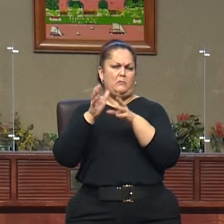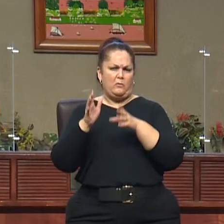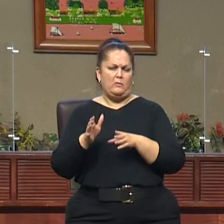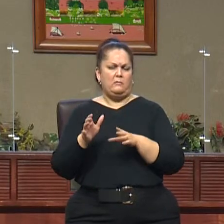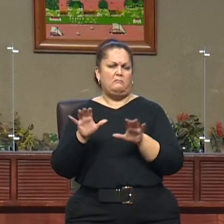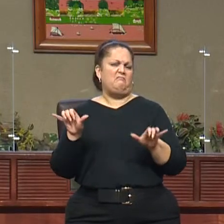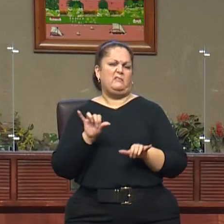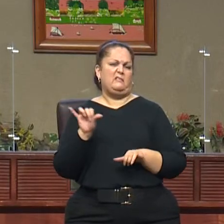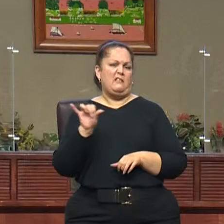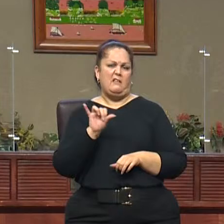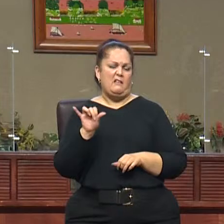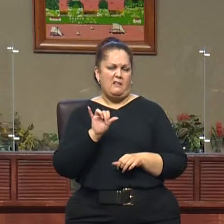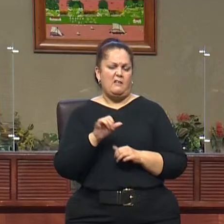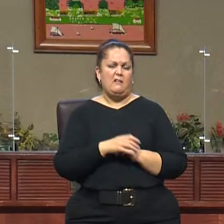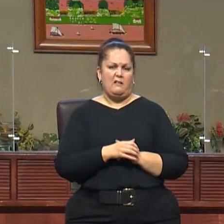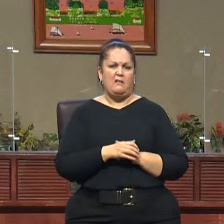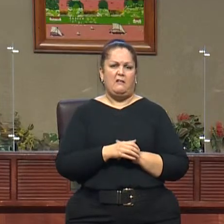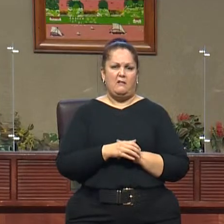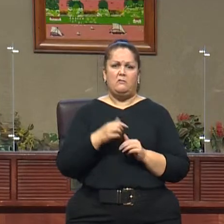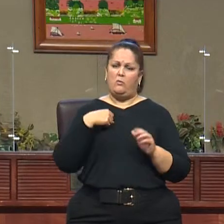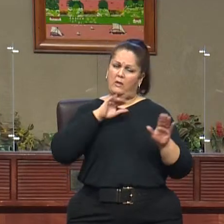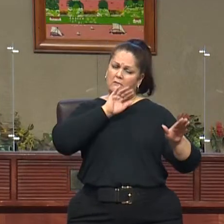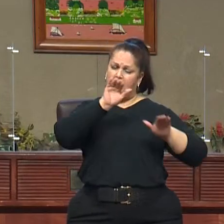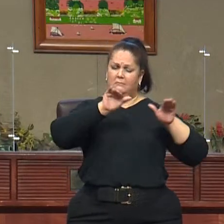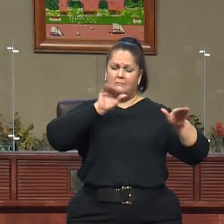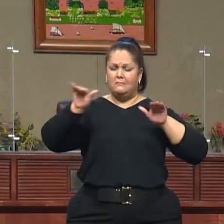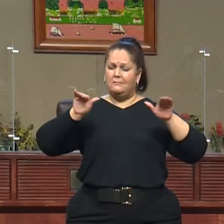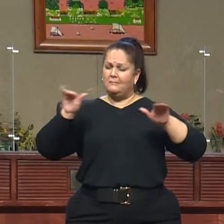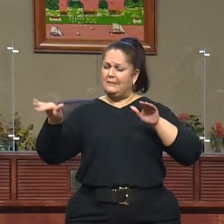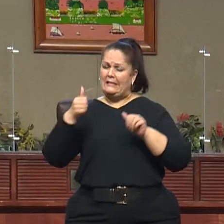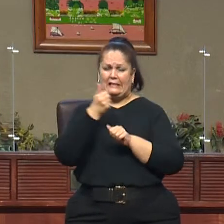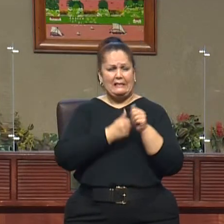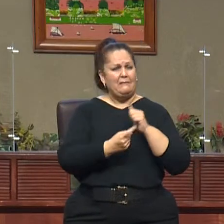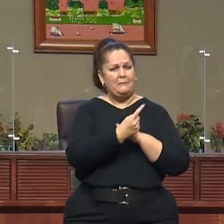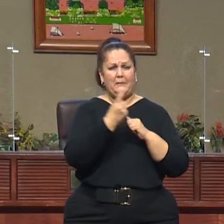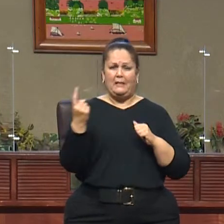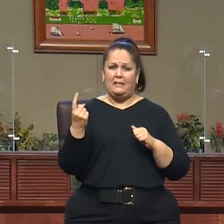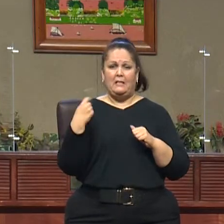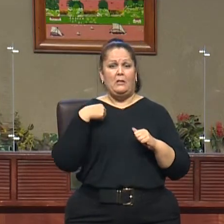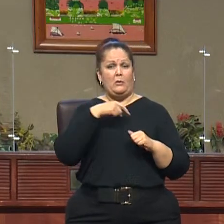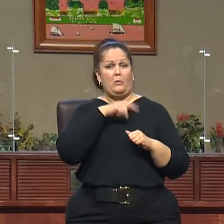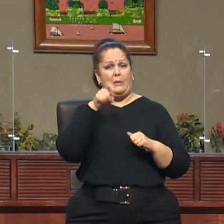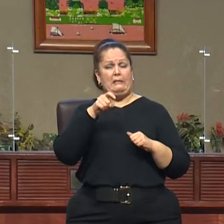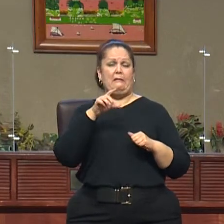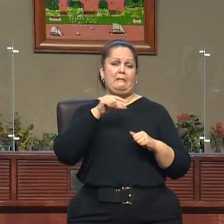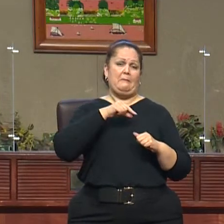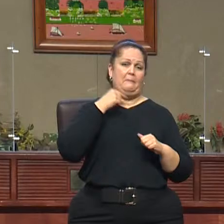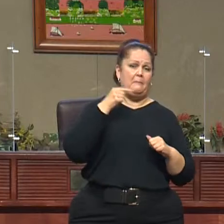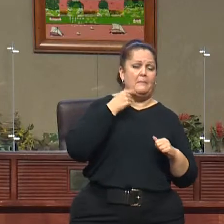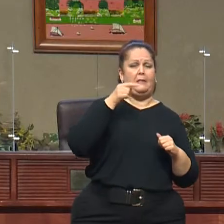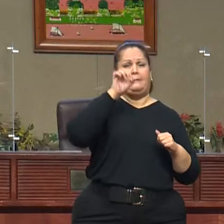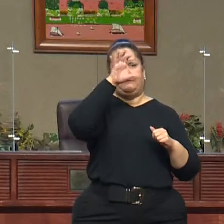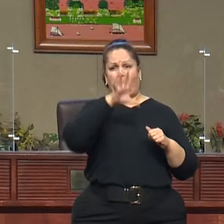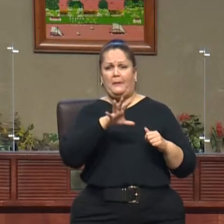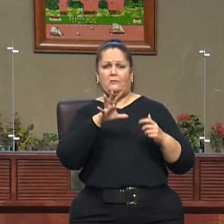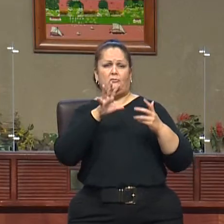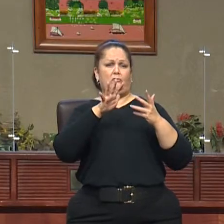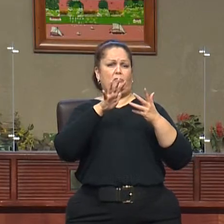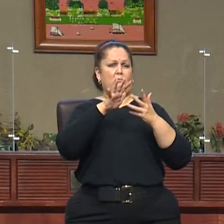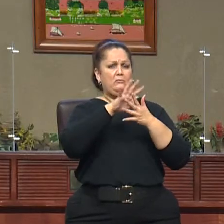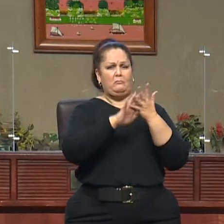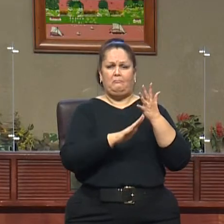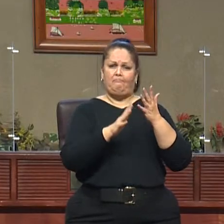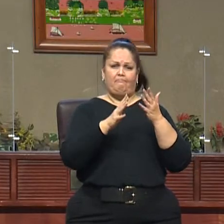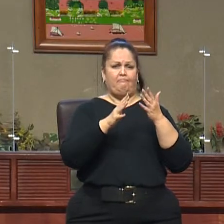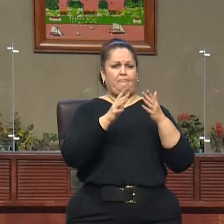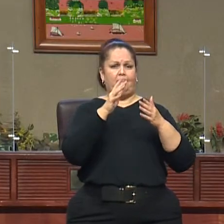same. So we're calling on the entire community. We're going to need our faith leaders to, within their